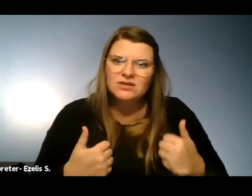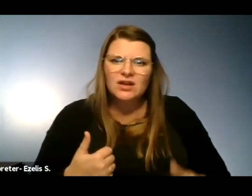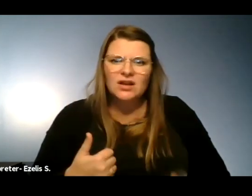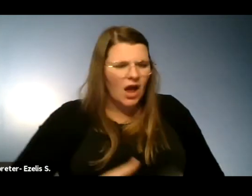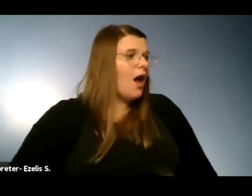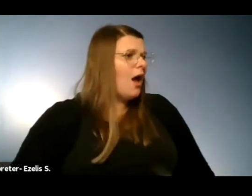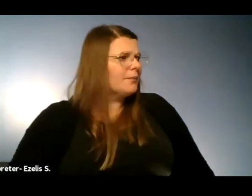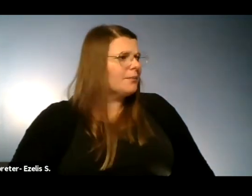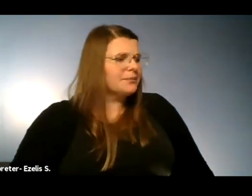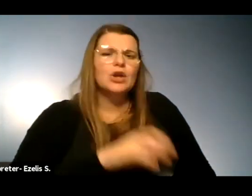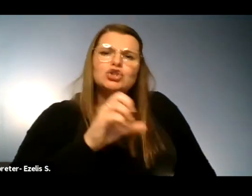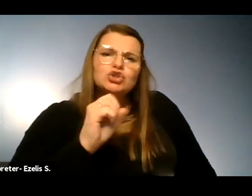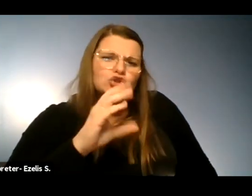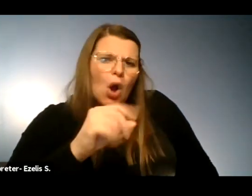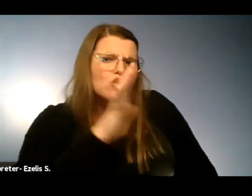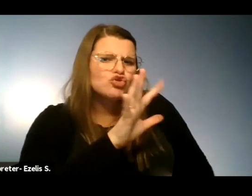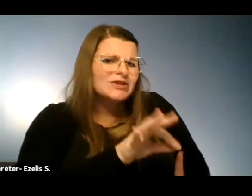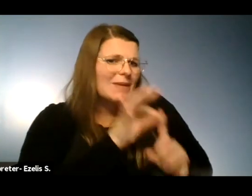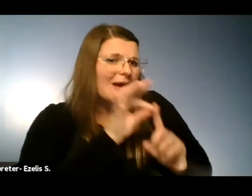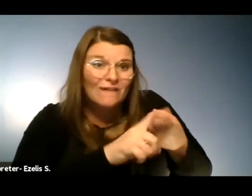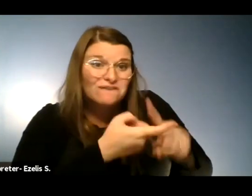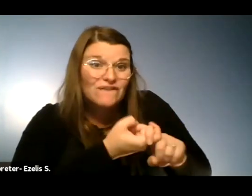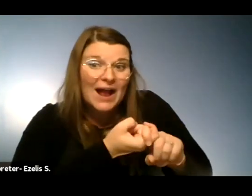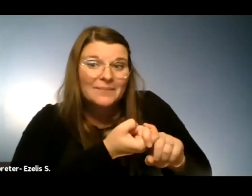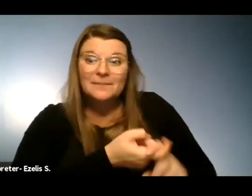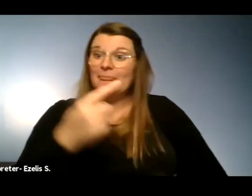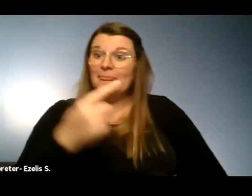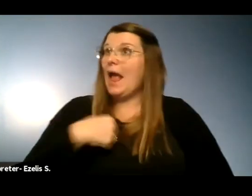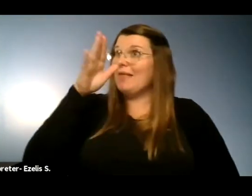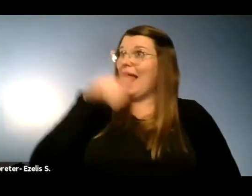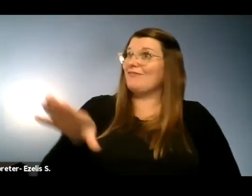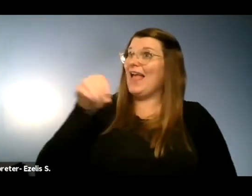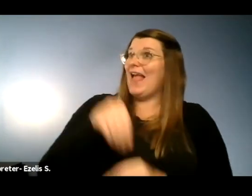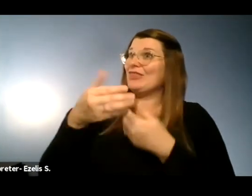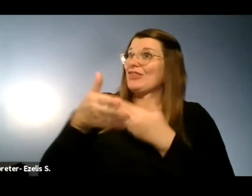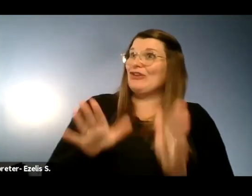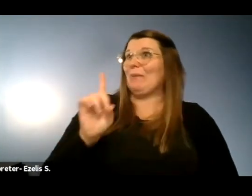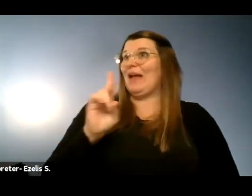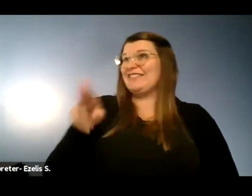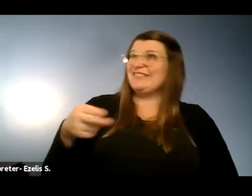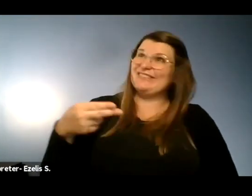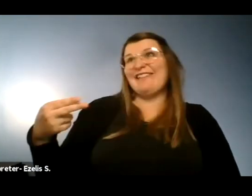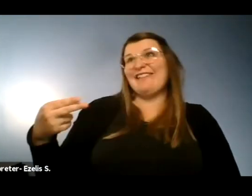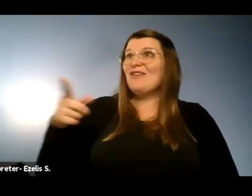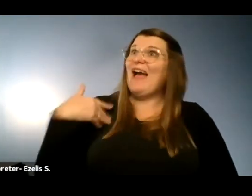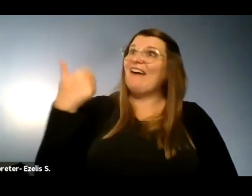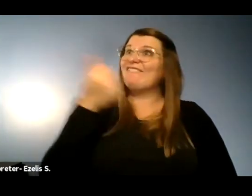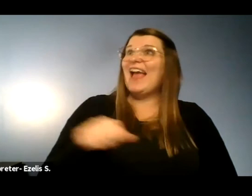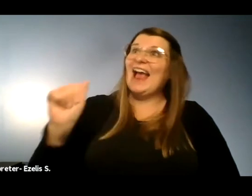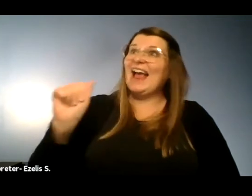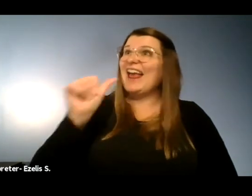So, who's your special friend?" "I'm the elephant in the room. Duh. Got any peanuts to go with